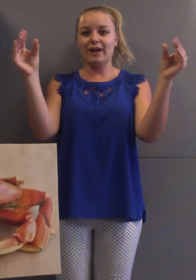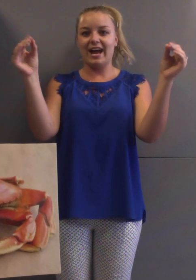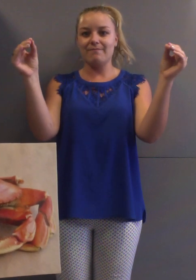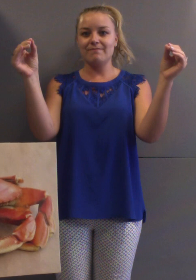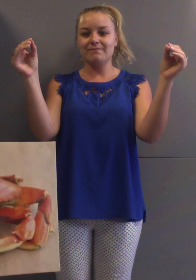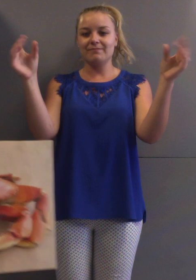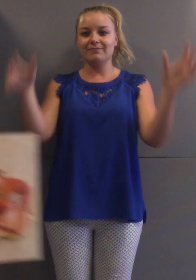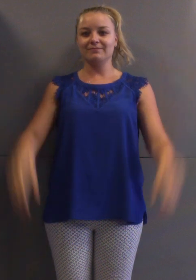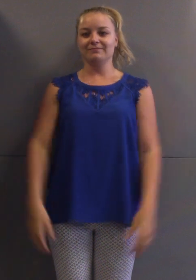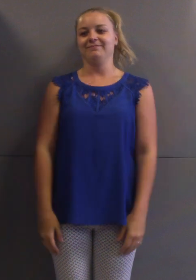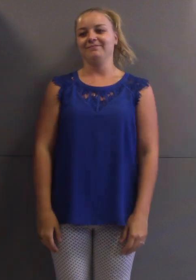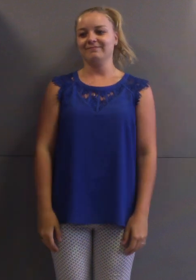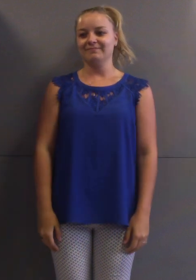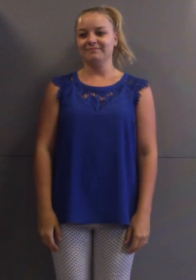crab.